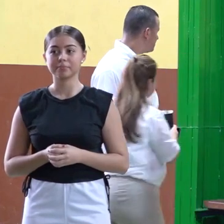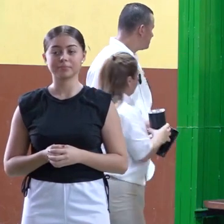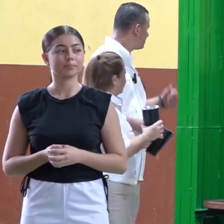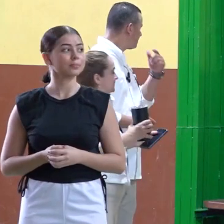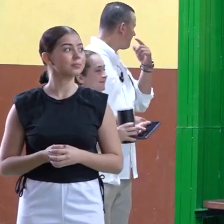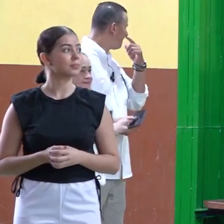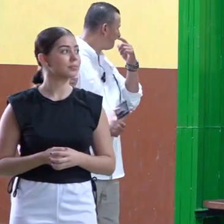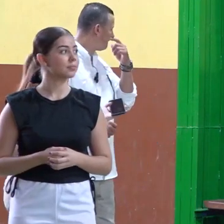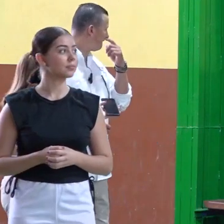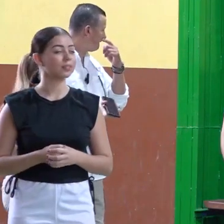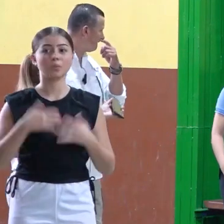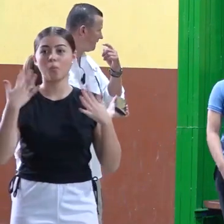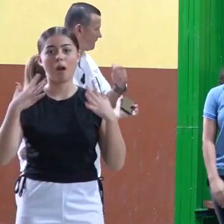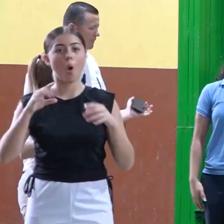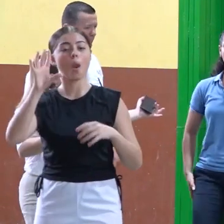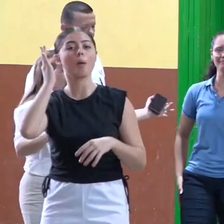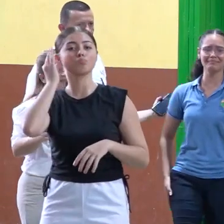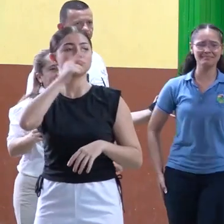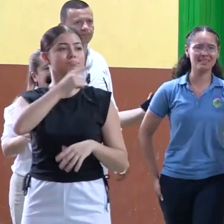is impeccable.